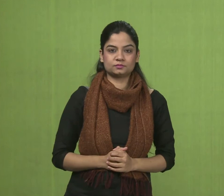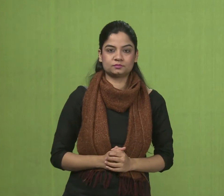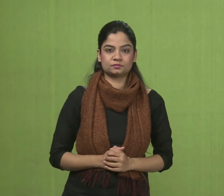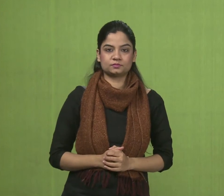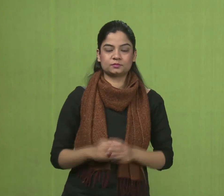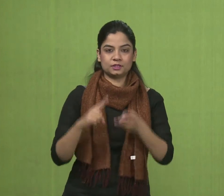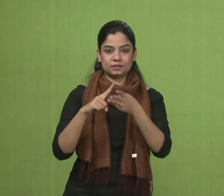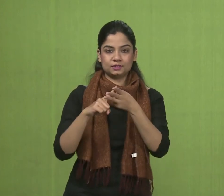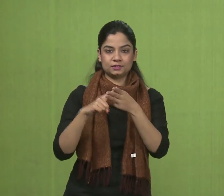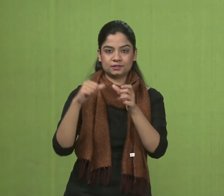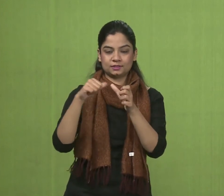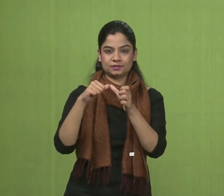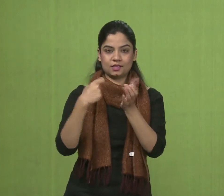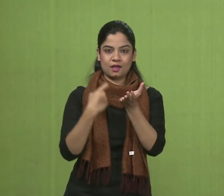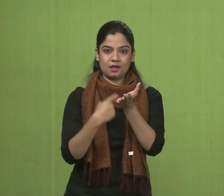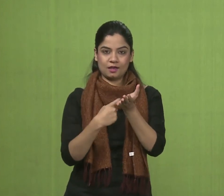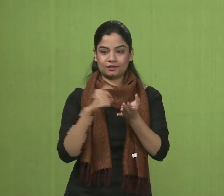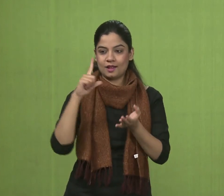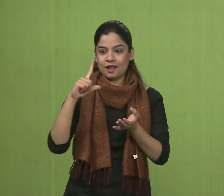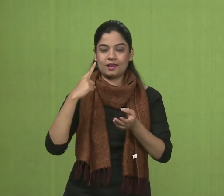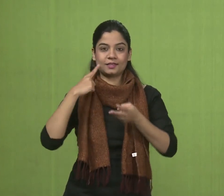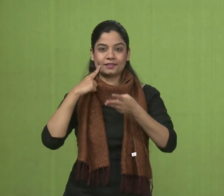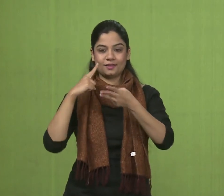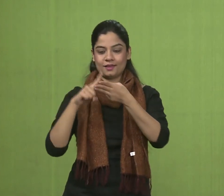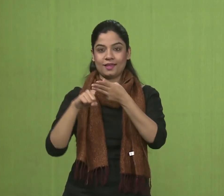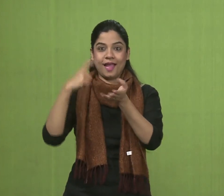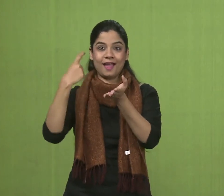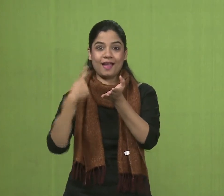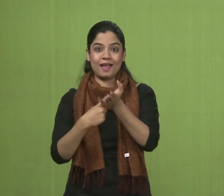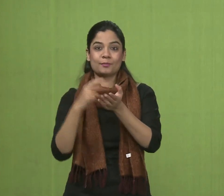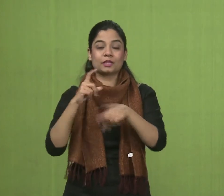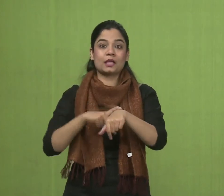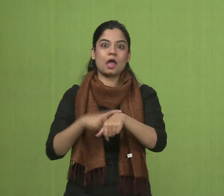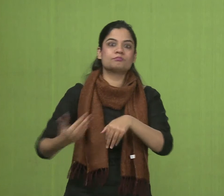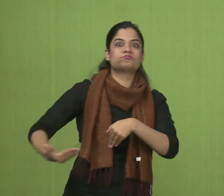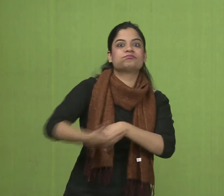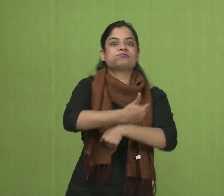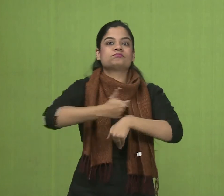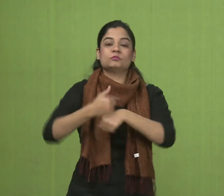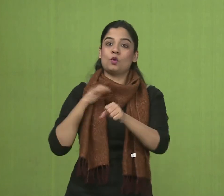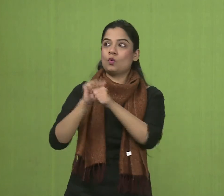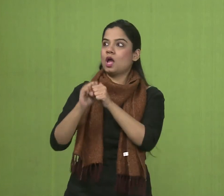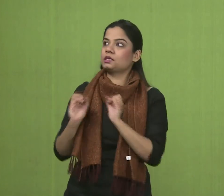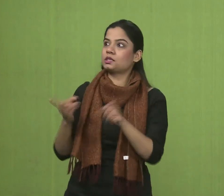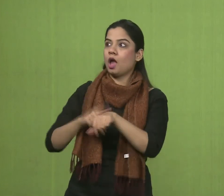Earlier. Being before time. For example, if you have to start work at 8, you have to wake up earlier at